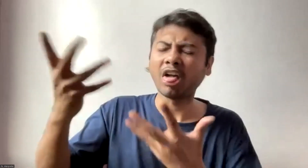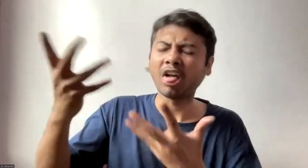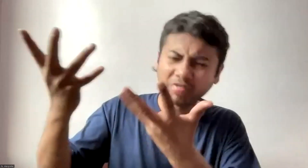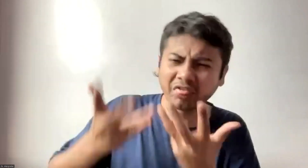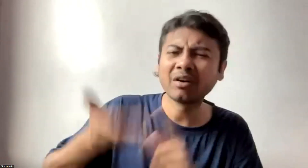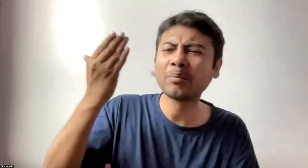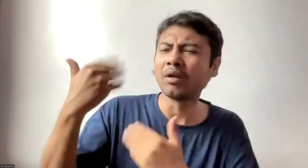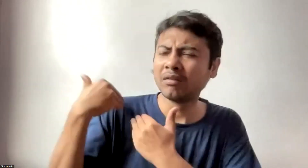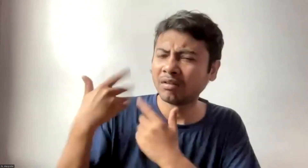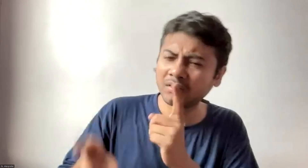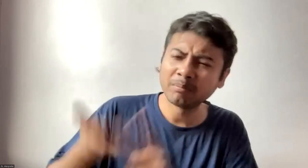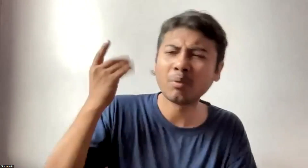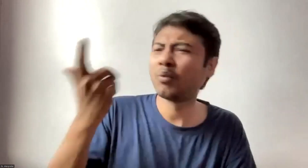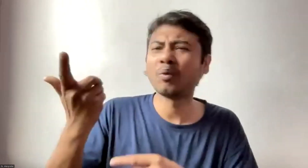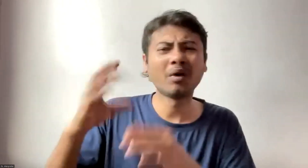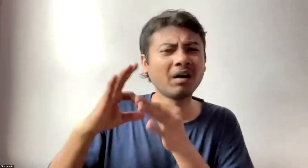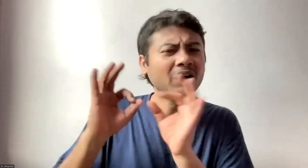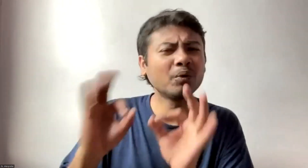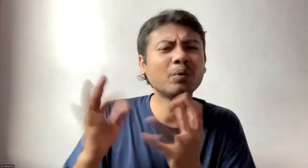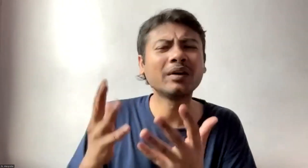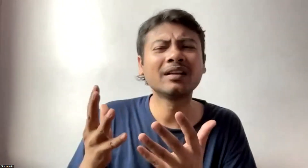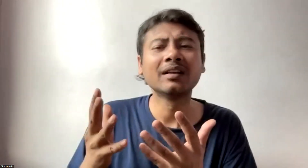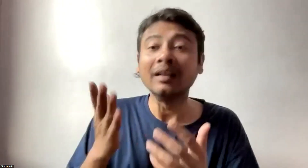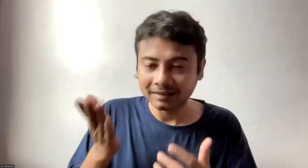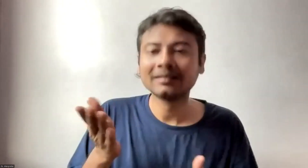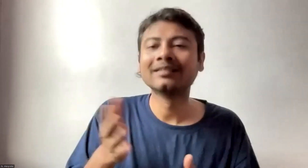And we give a long list of our complaints to God.